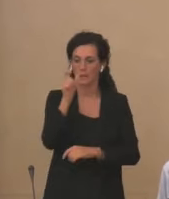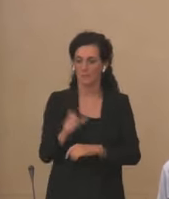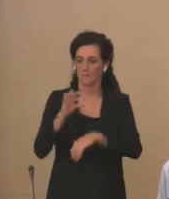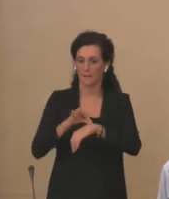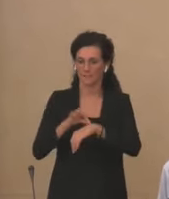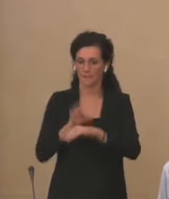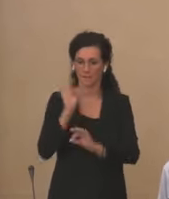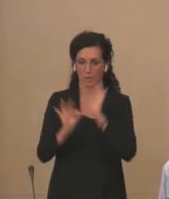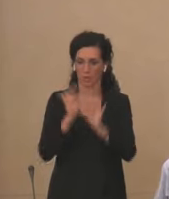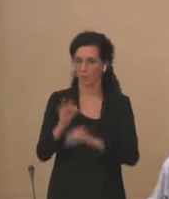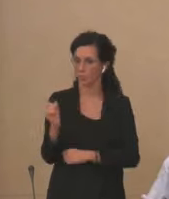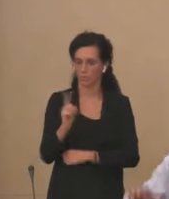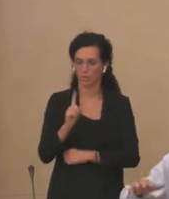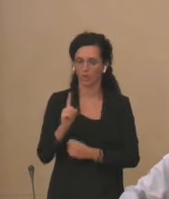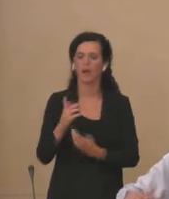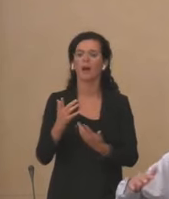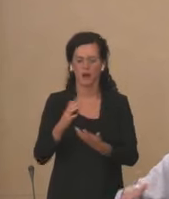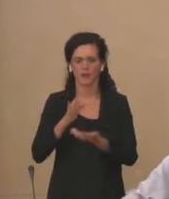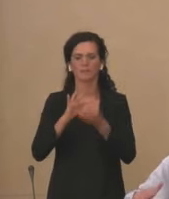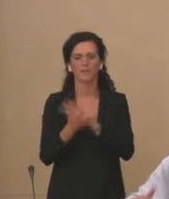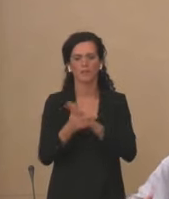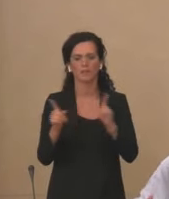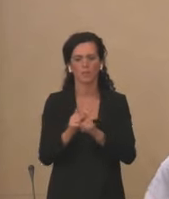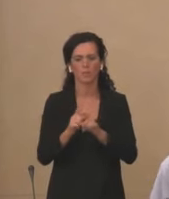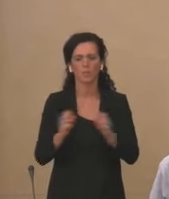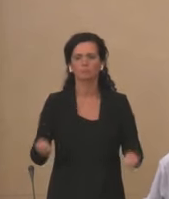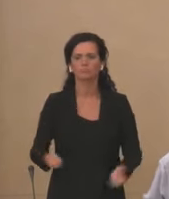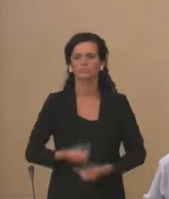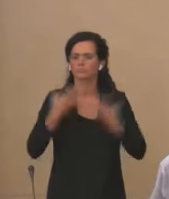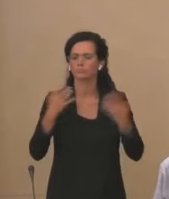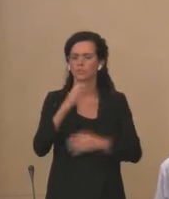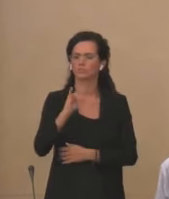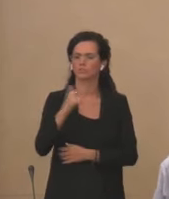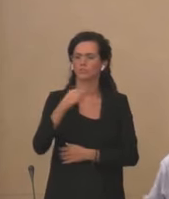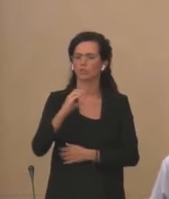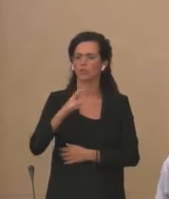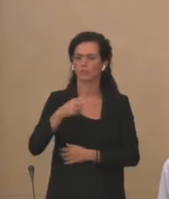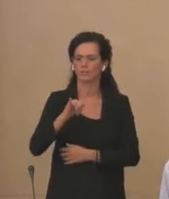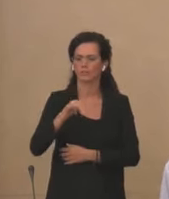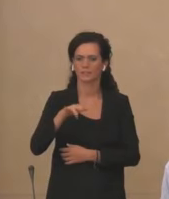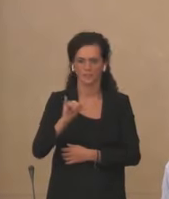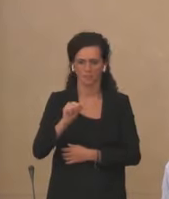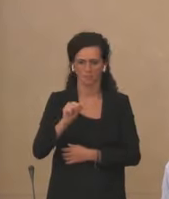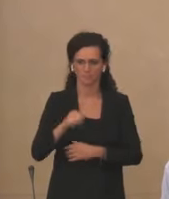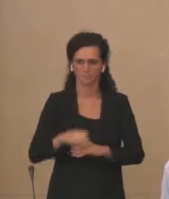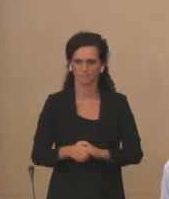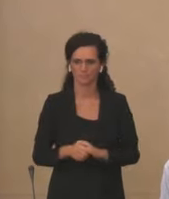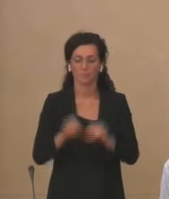Dr. McCullough indicated can be very difficult to treat and often fatal when blood clots